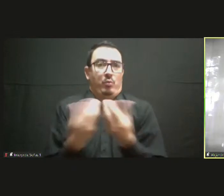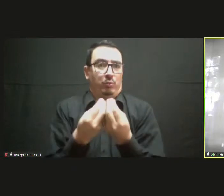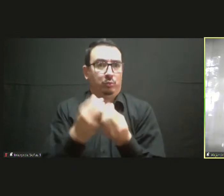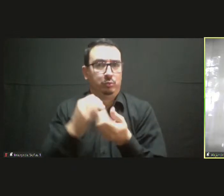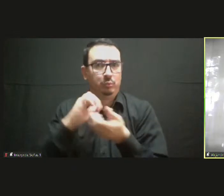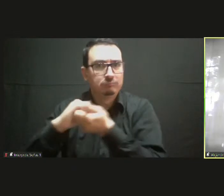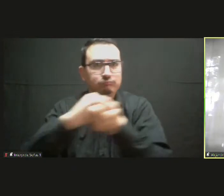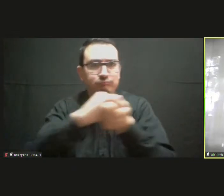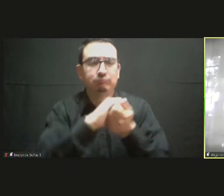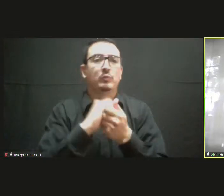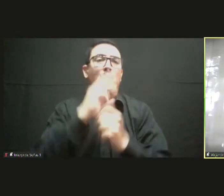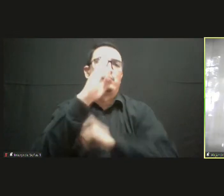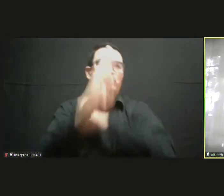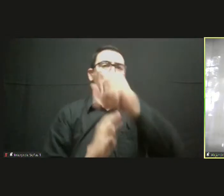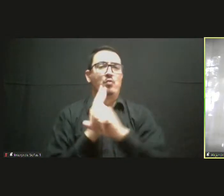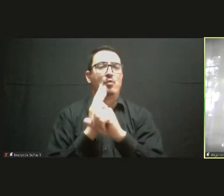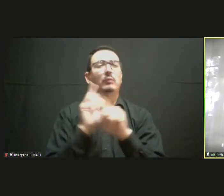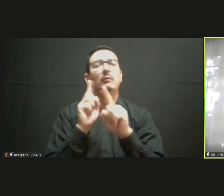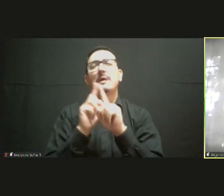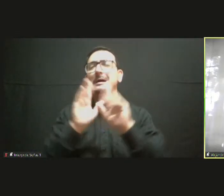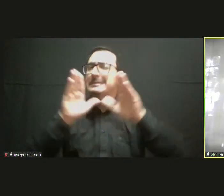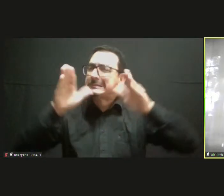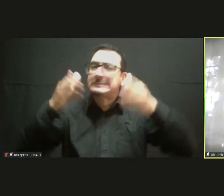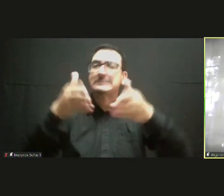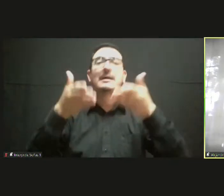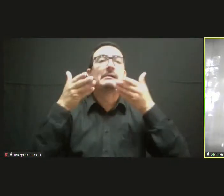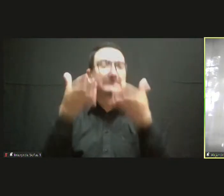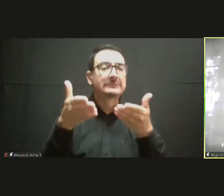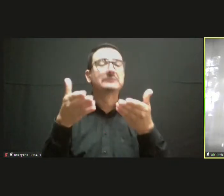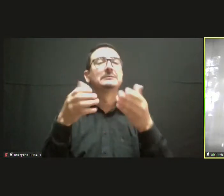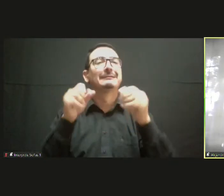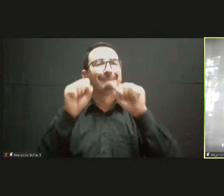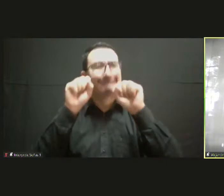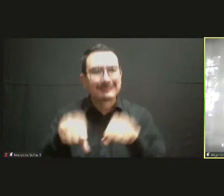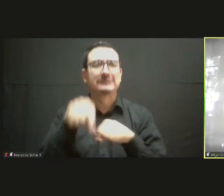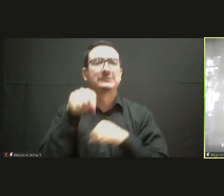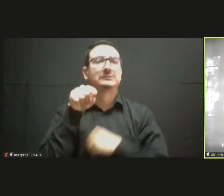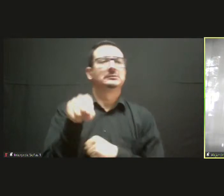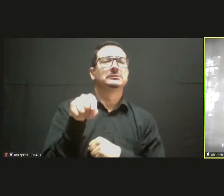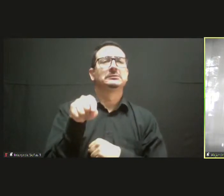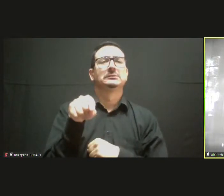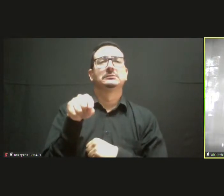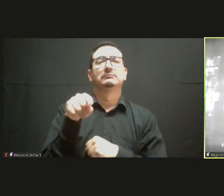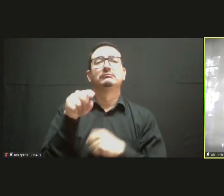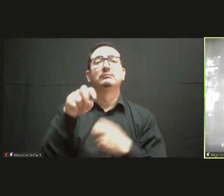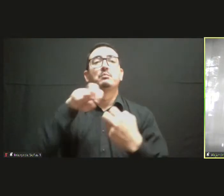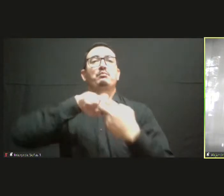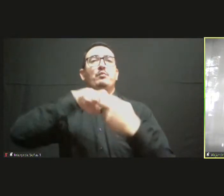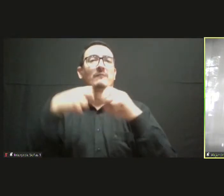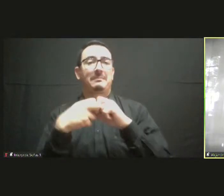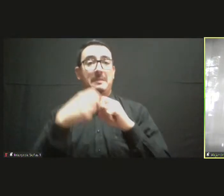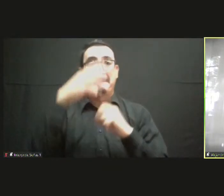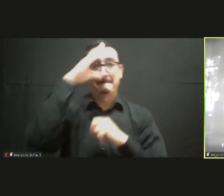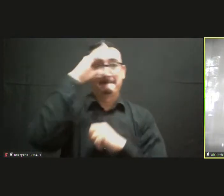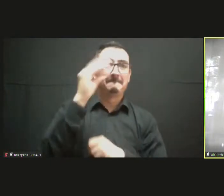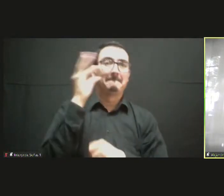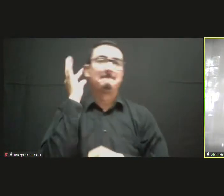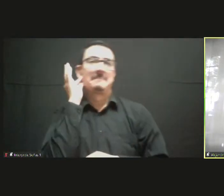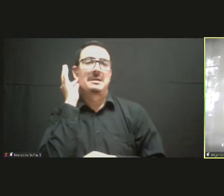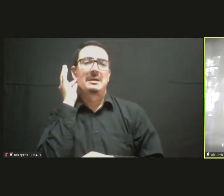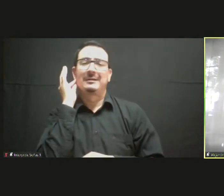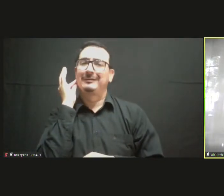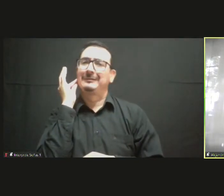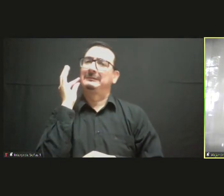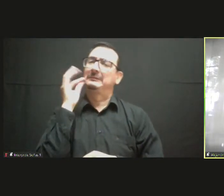tourism sector, promoting gender equality and women's empowerment, and encouraging member states to